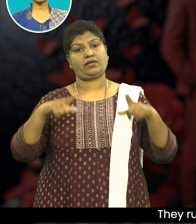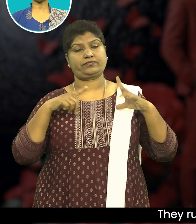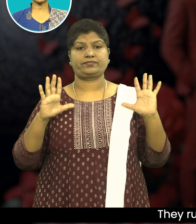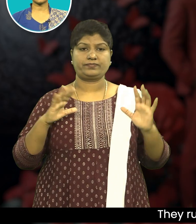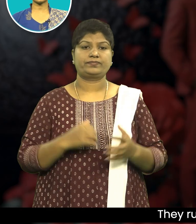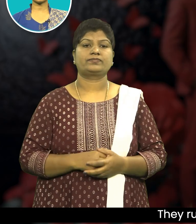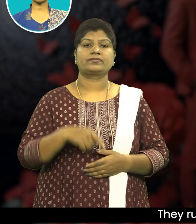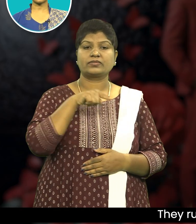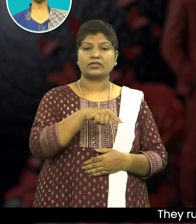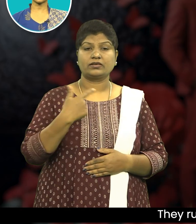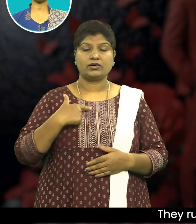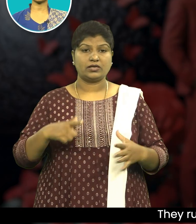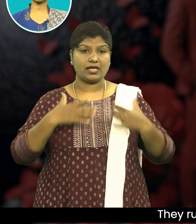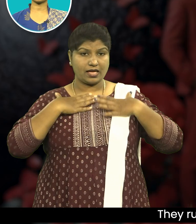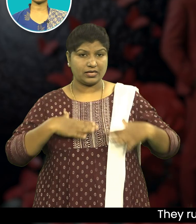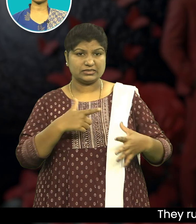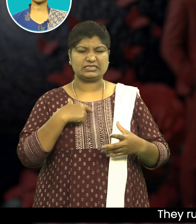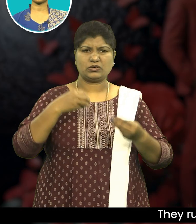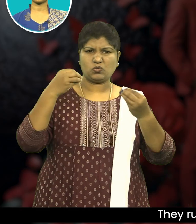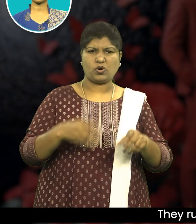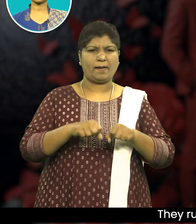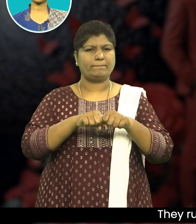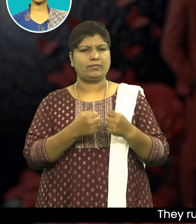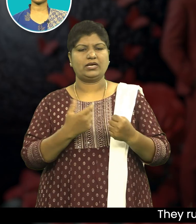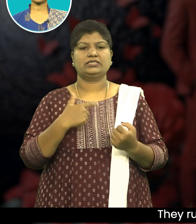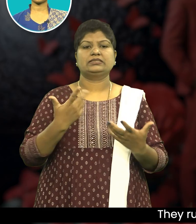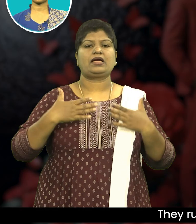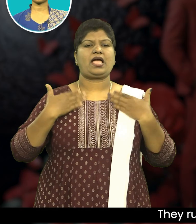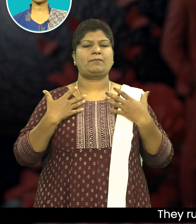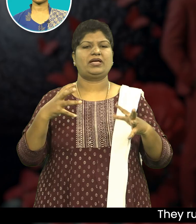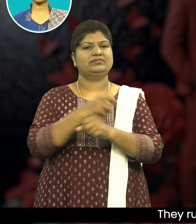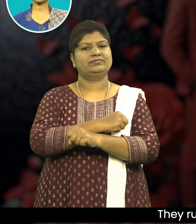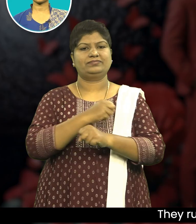They ruin health and happiness.